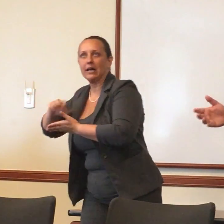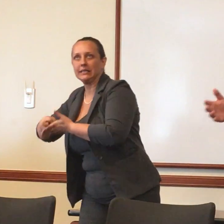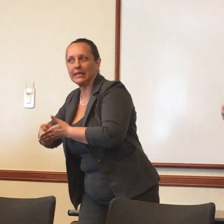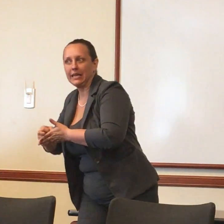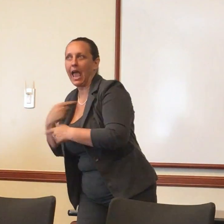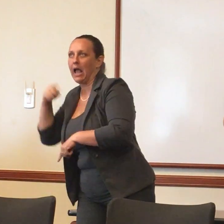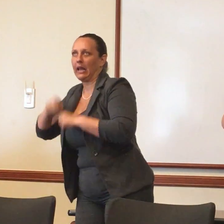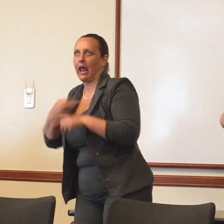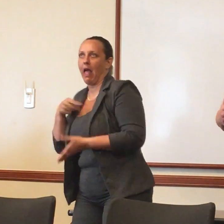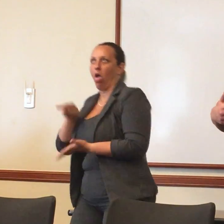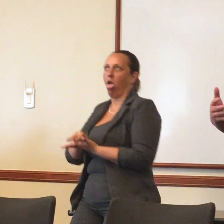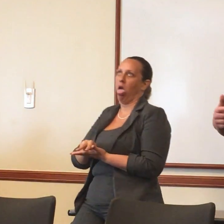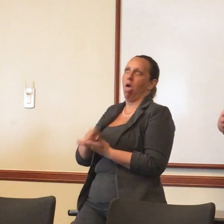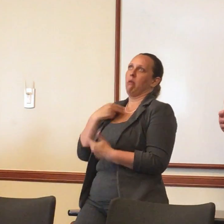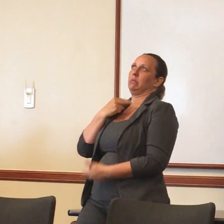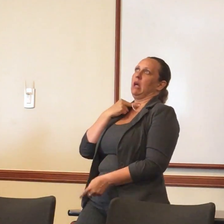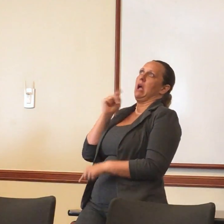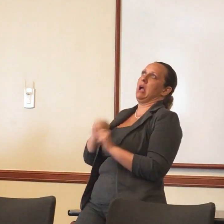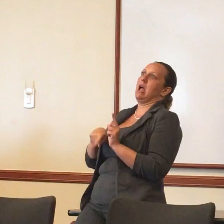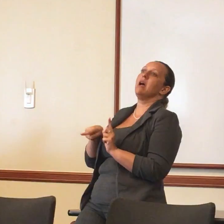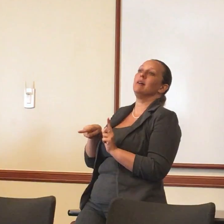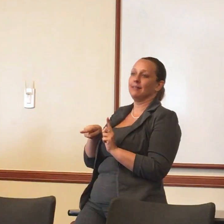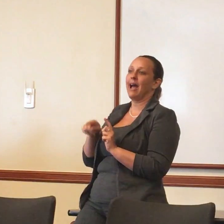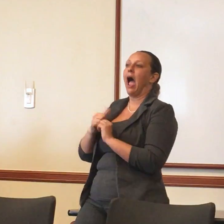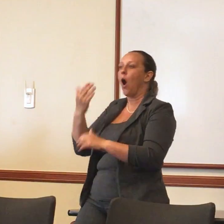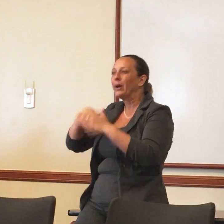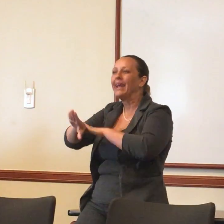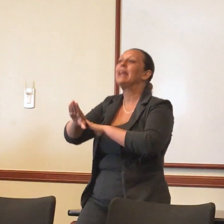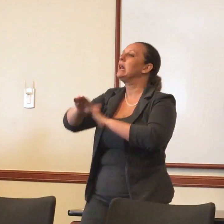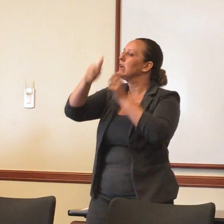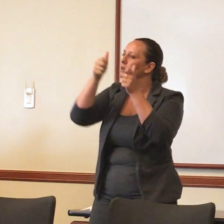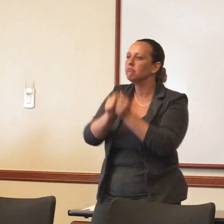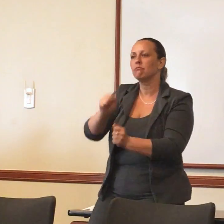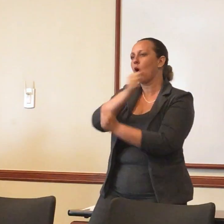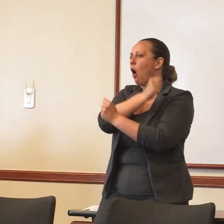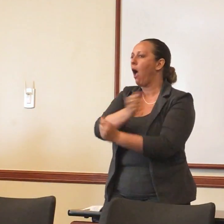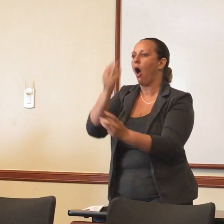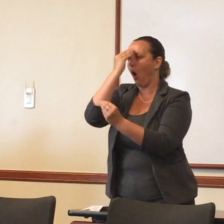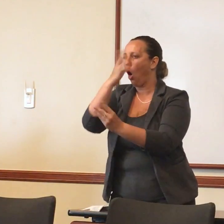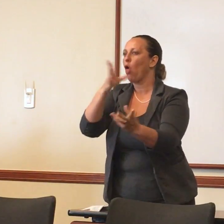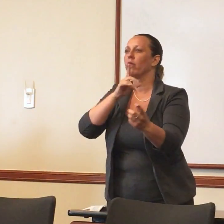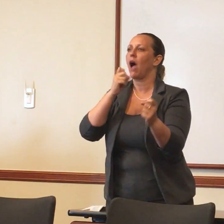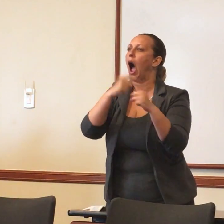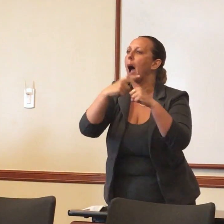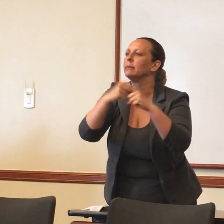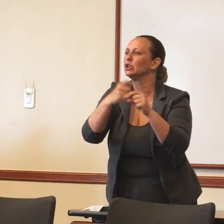paramedics, firemen, or police get to you, that would also be passed on along in the text message.